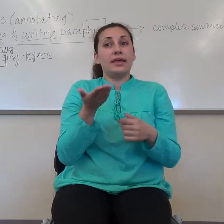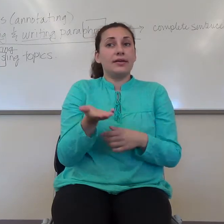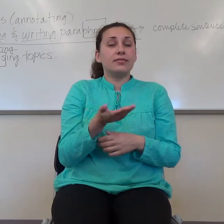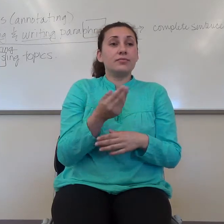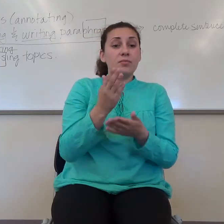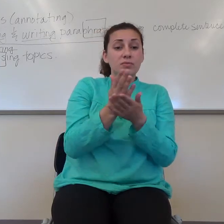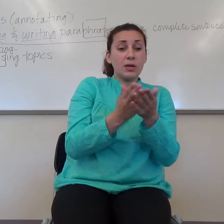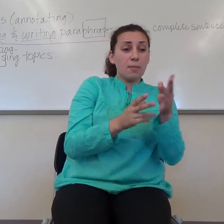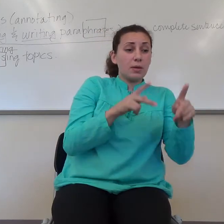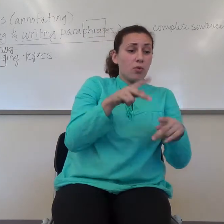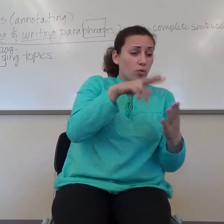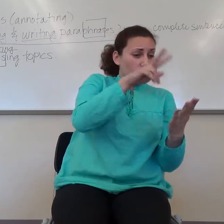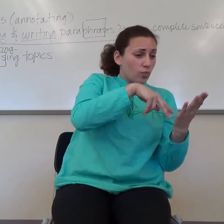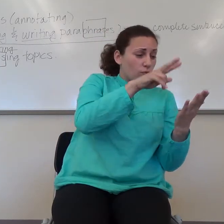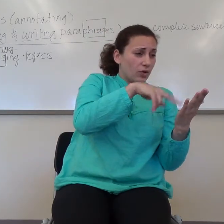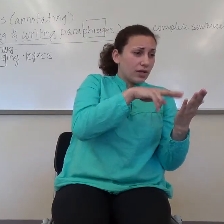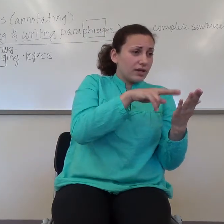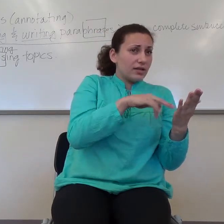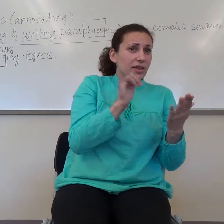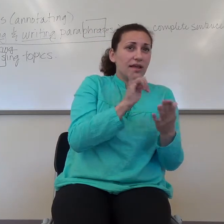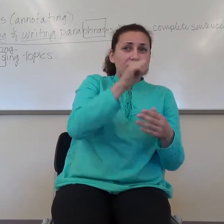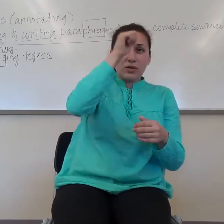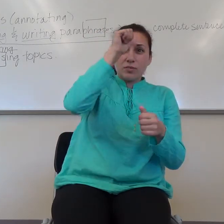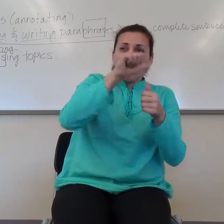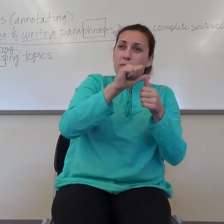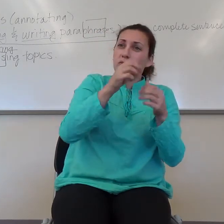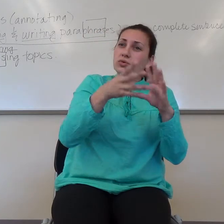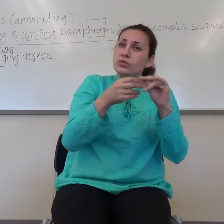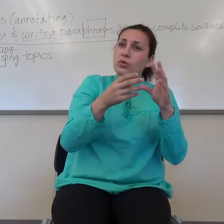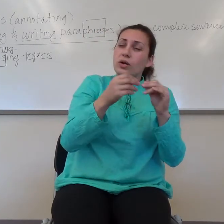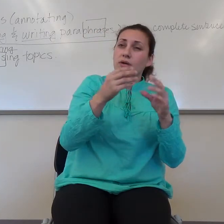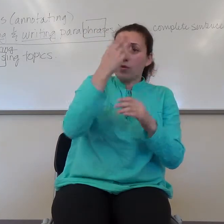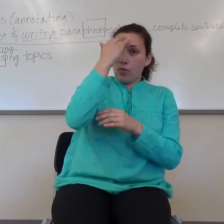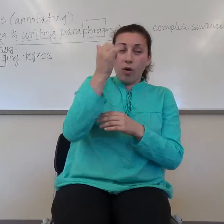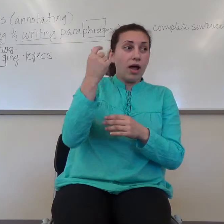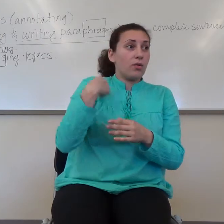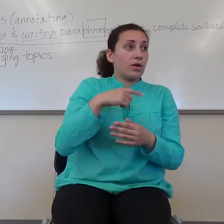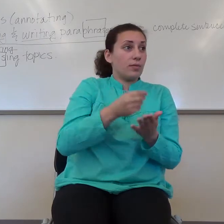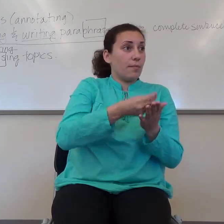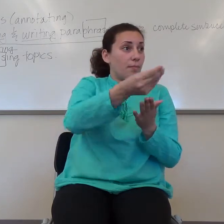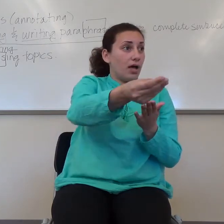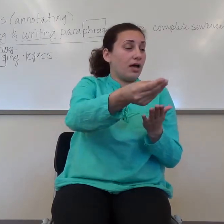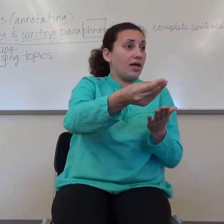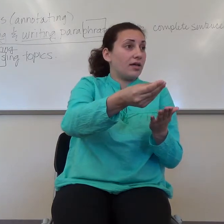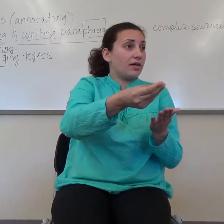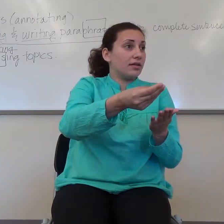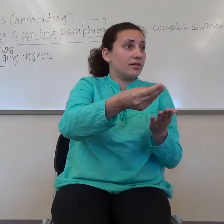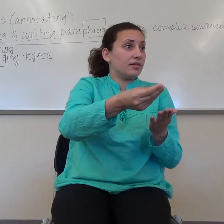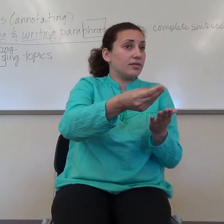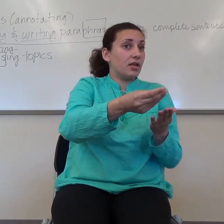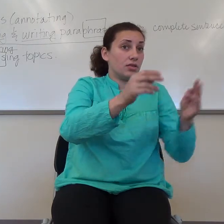read stuff that, remember the why we buy? The topic of that paragraph